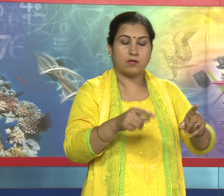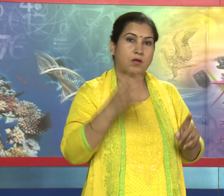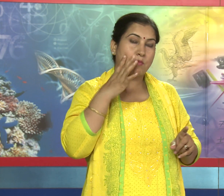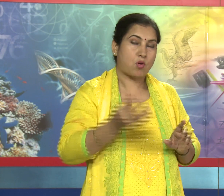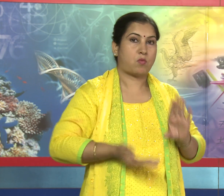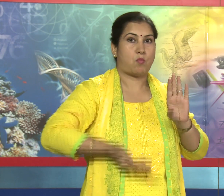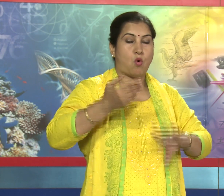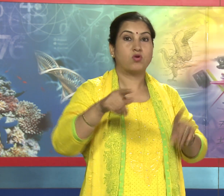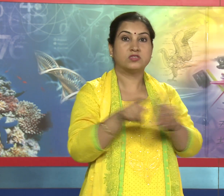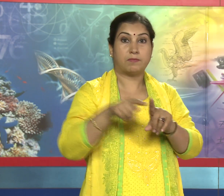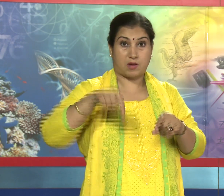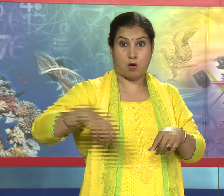hydropower generation